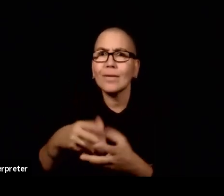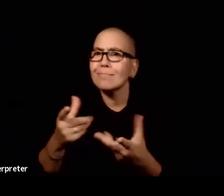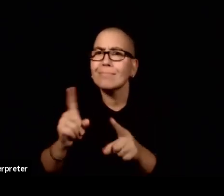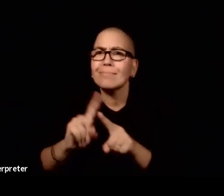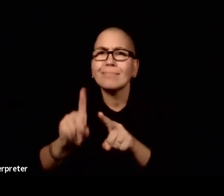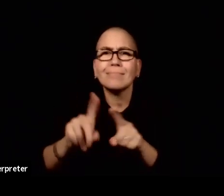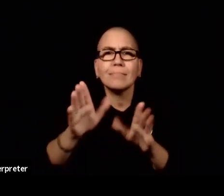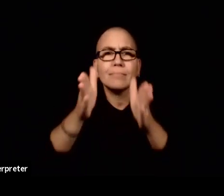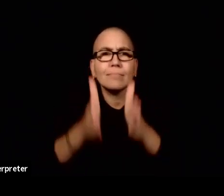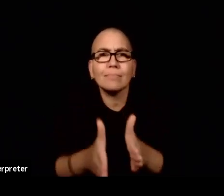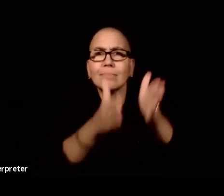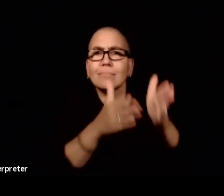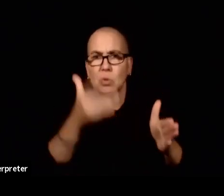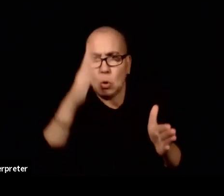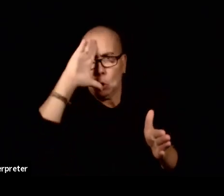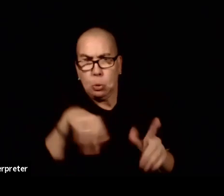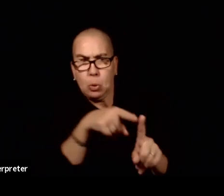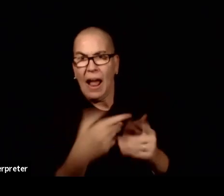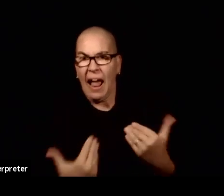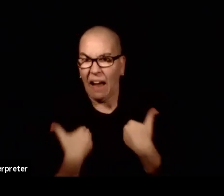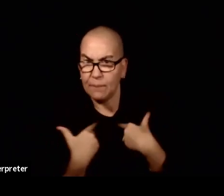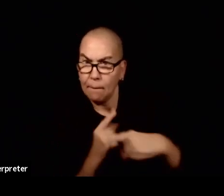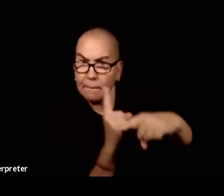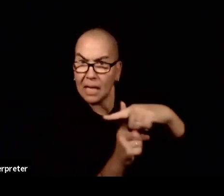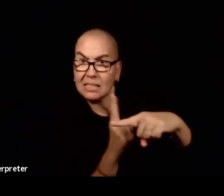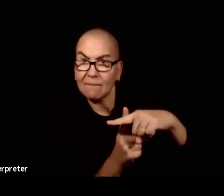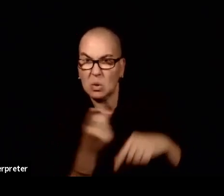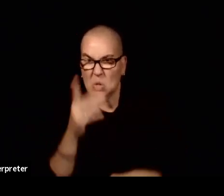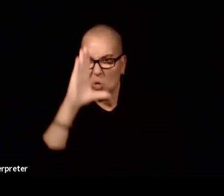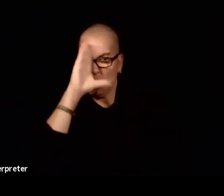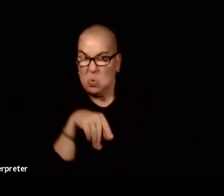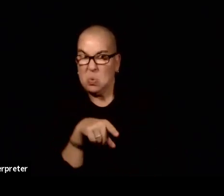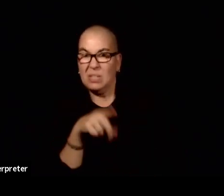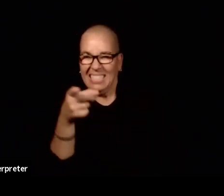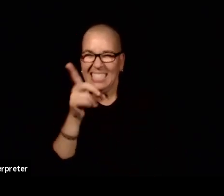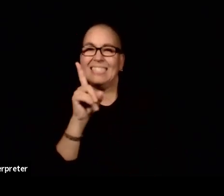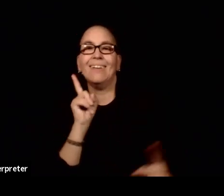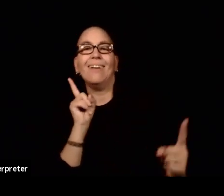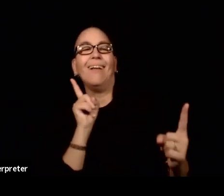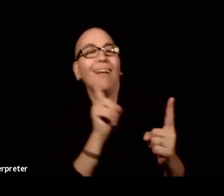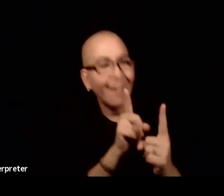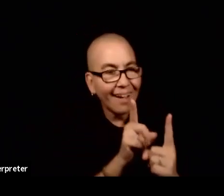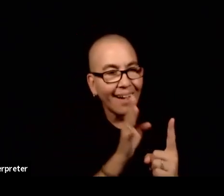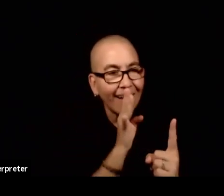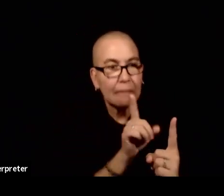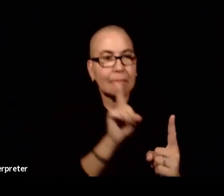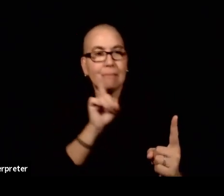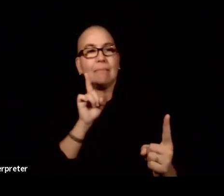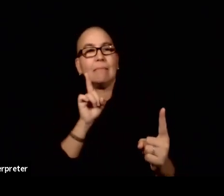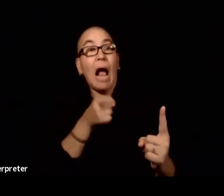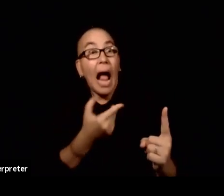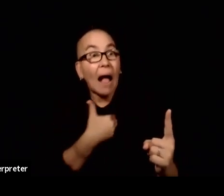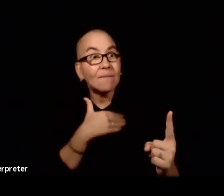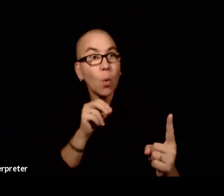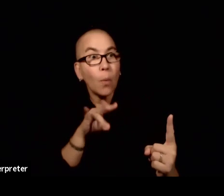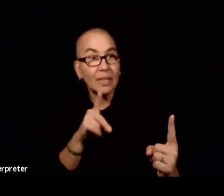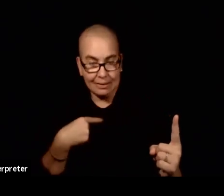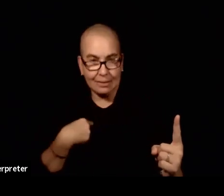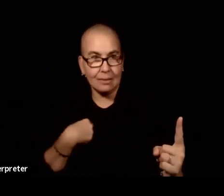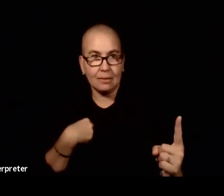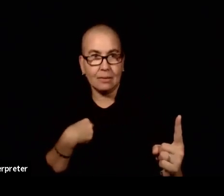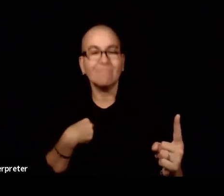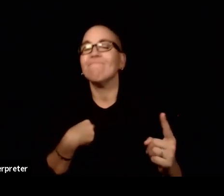person known to have COVID-19. And in these situations, either your provider, your healthcare provider, or a public health worker will